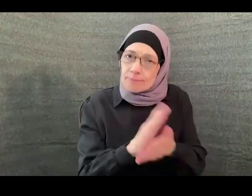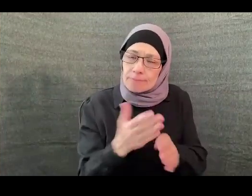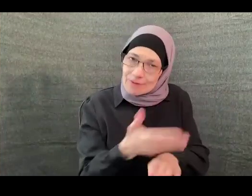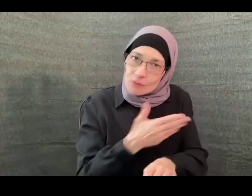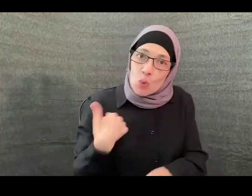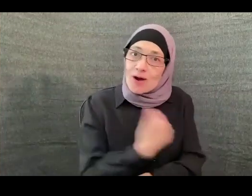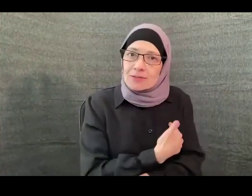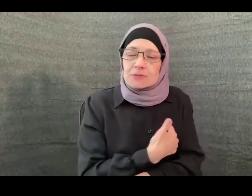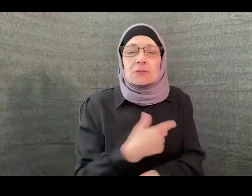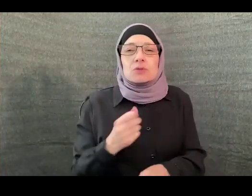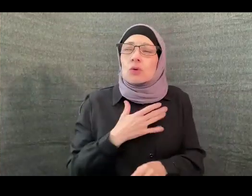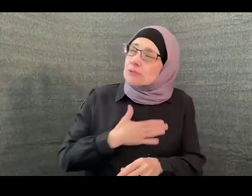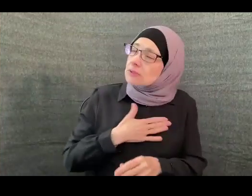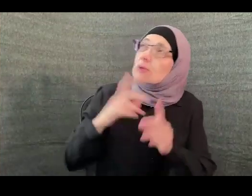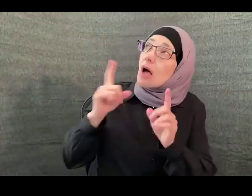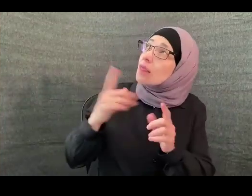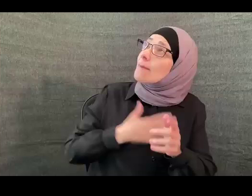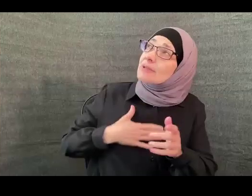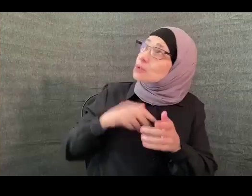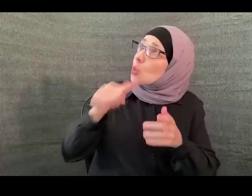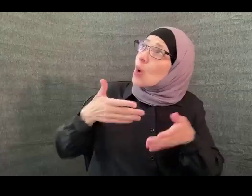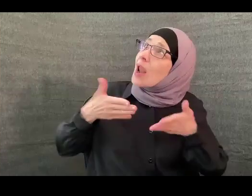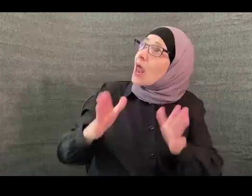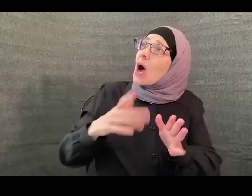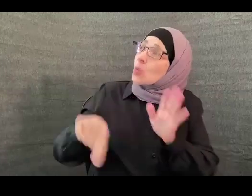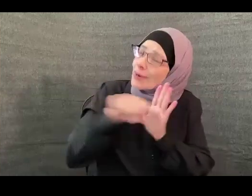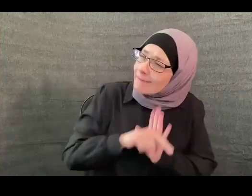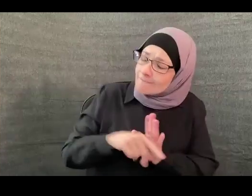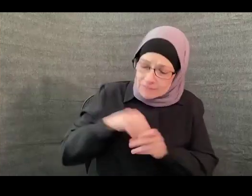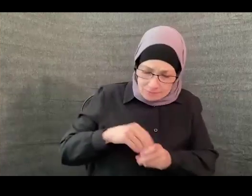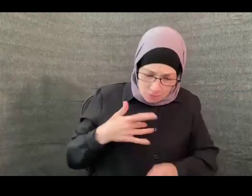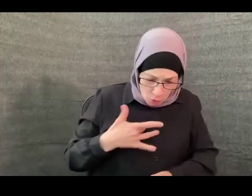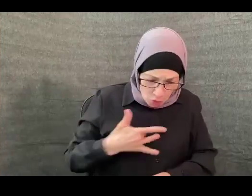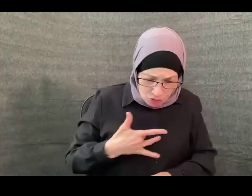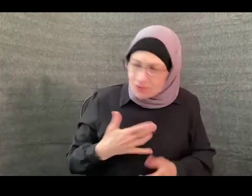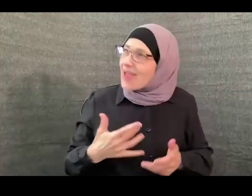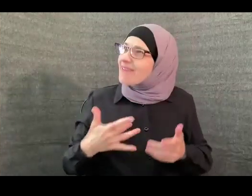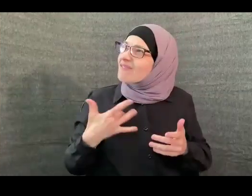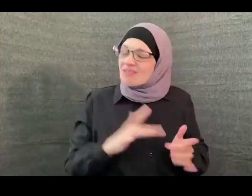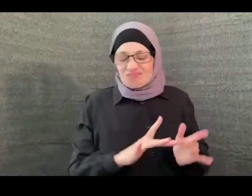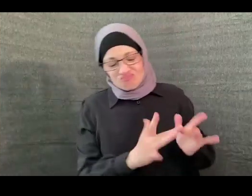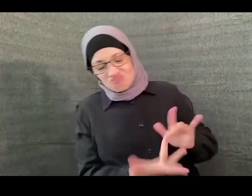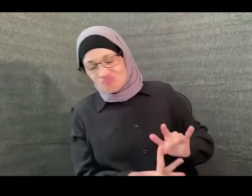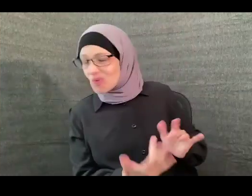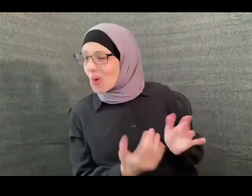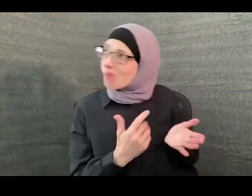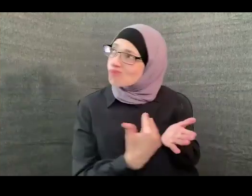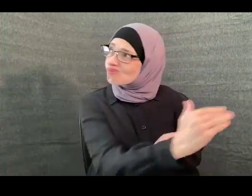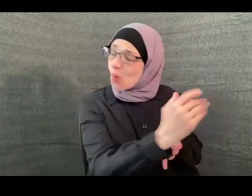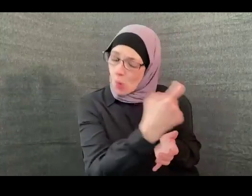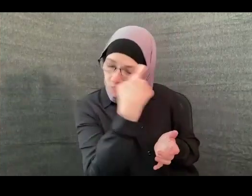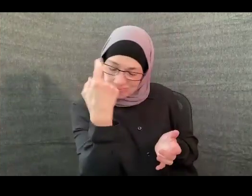evil feelings against those who believe. O Allah, you